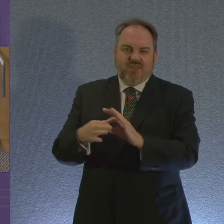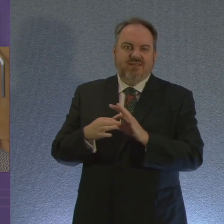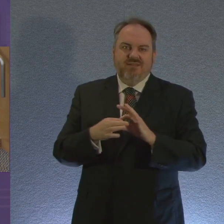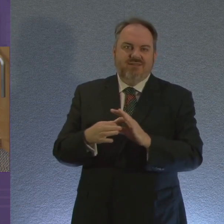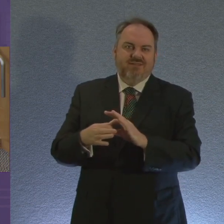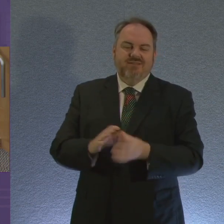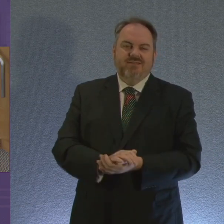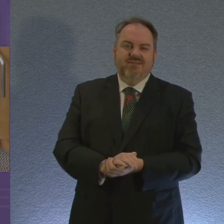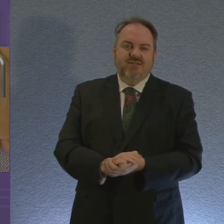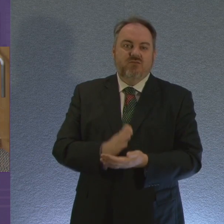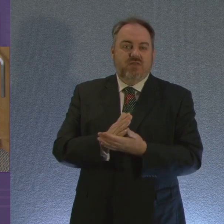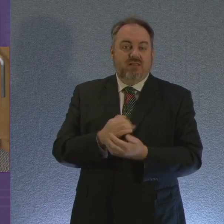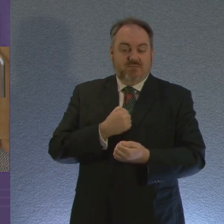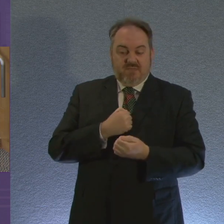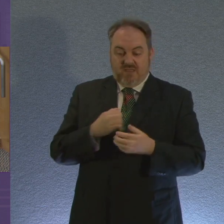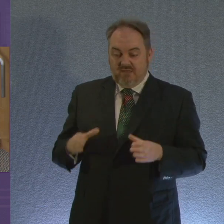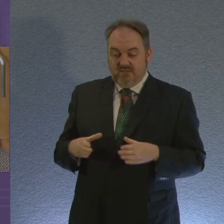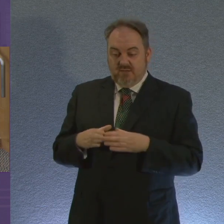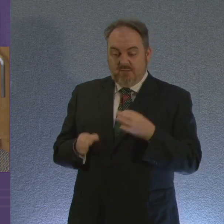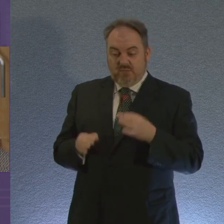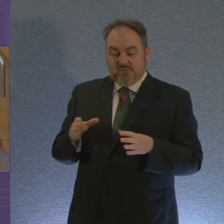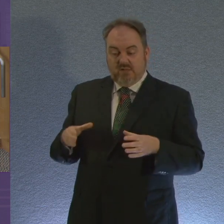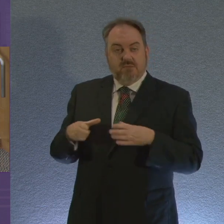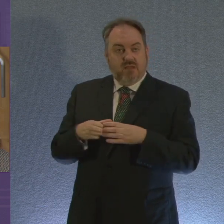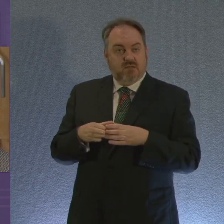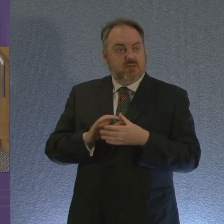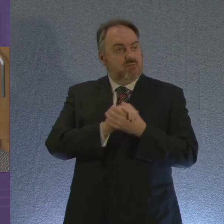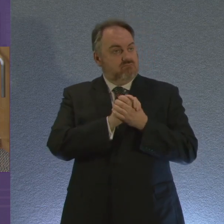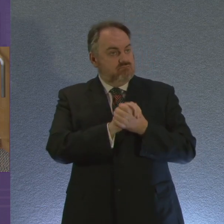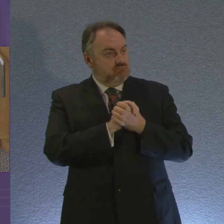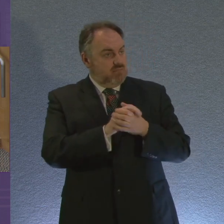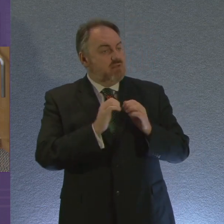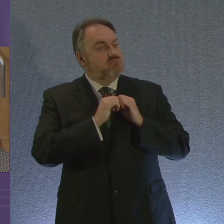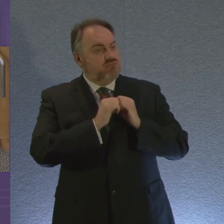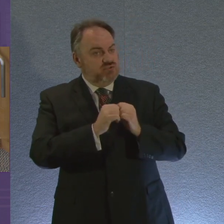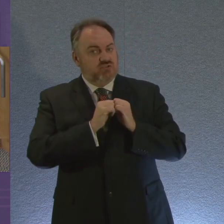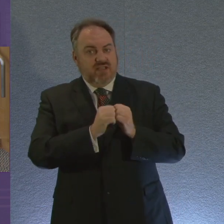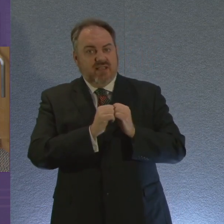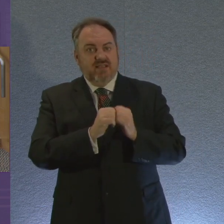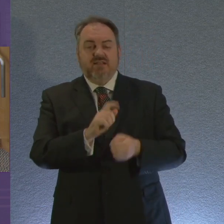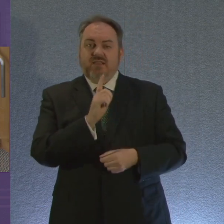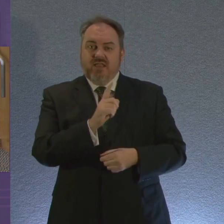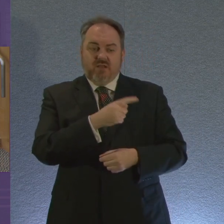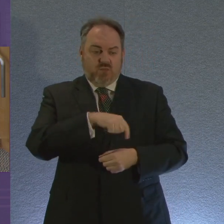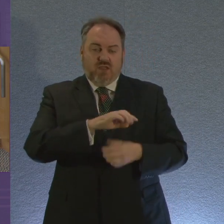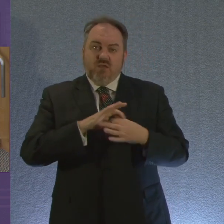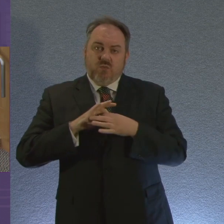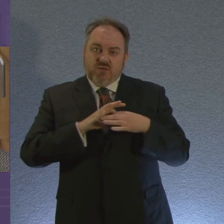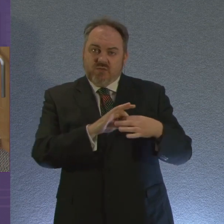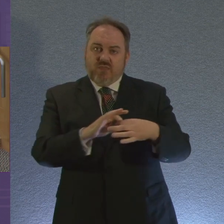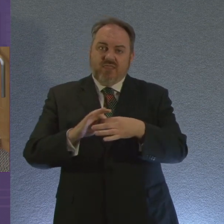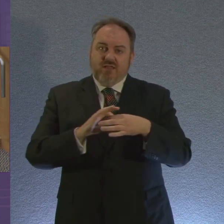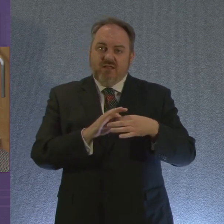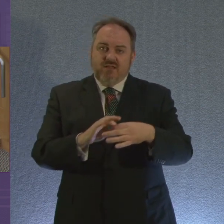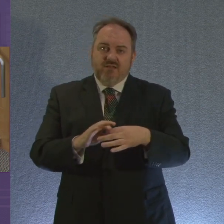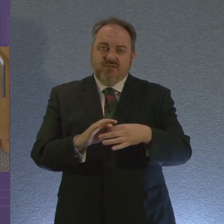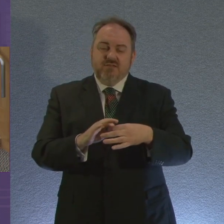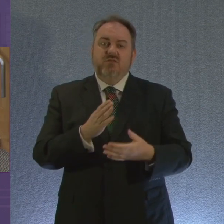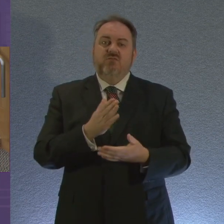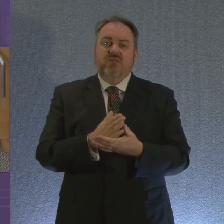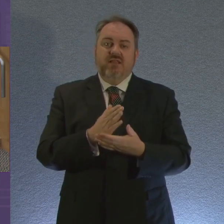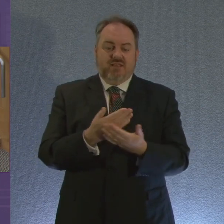grateful, my party is grateful, I think we're all grateful for the way in which the government has tried to ensure that we can work together. This bill, as published yesterday,